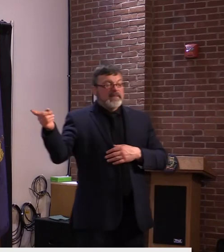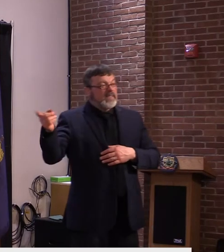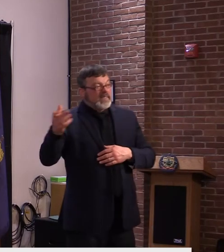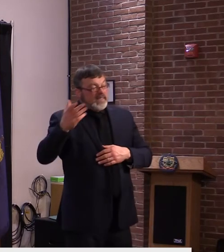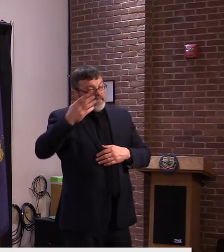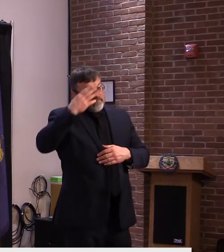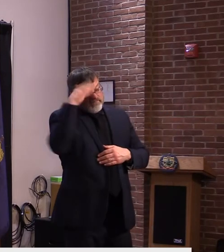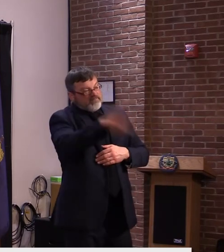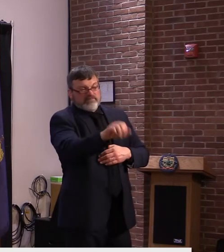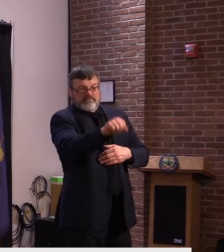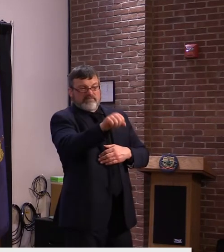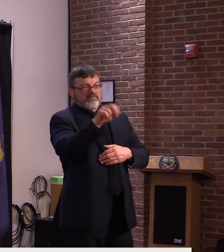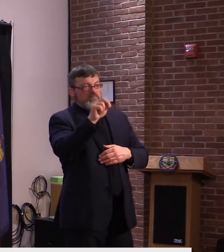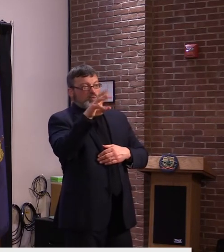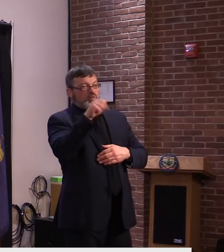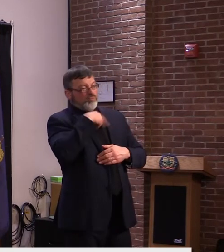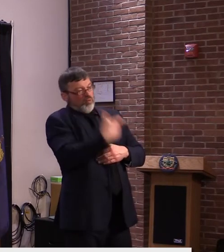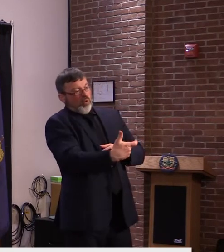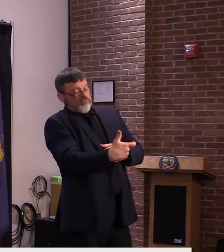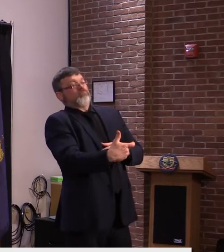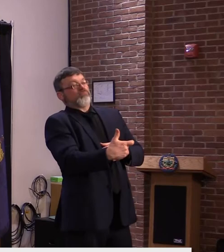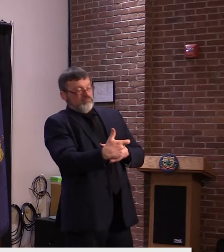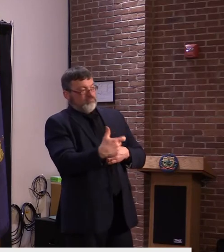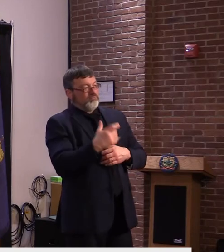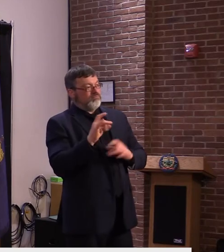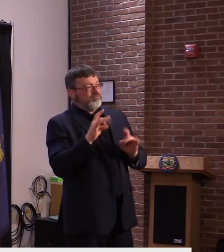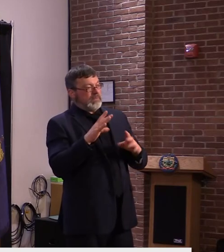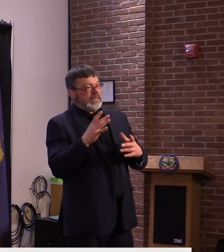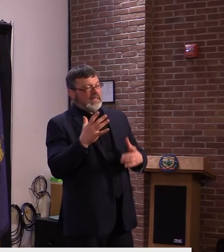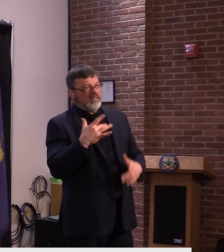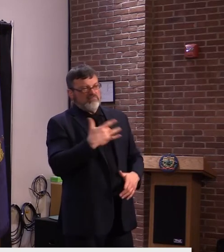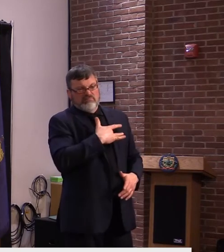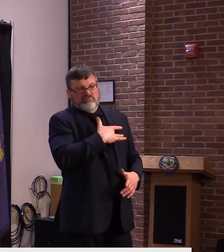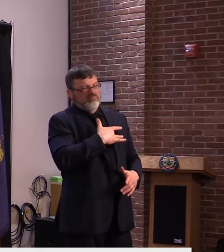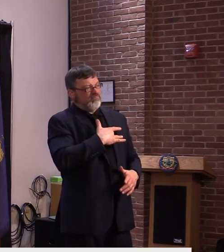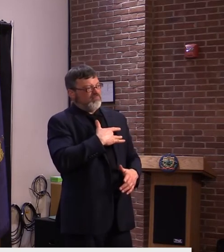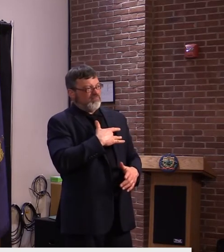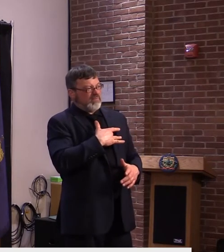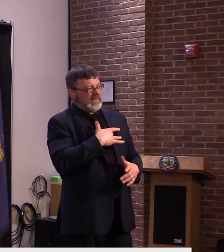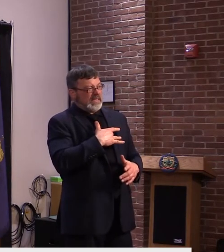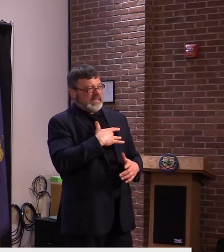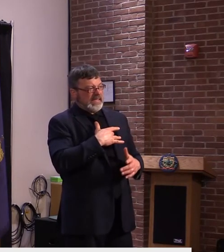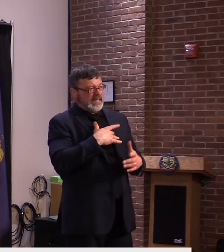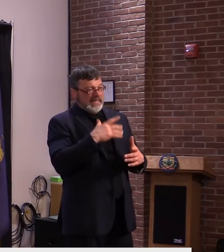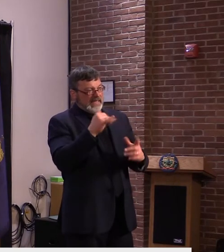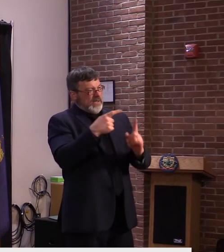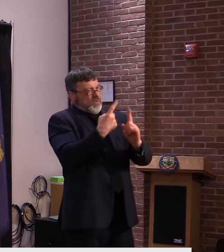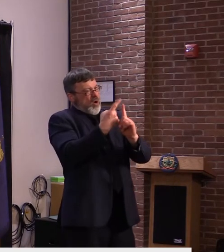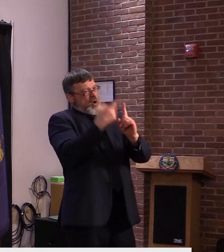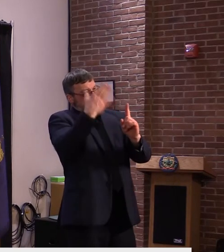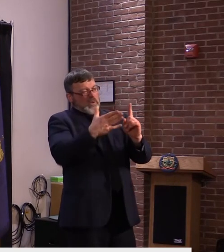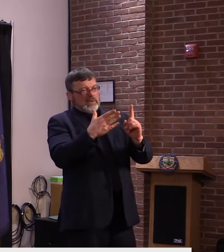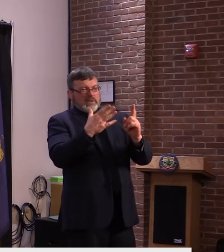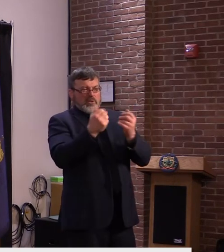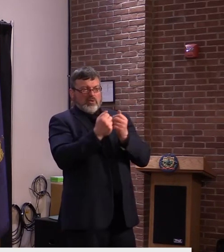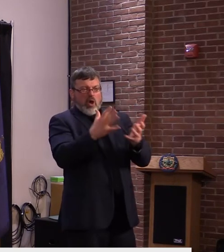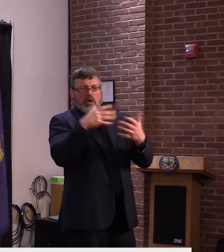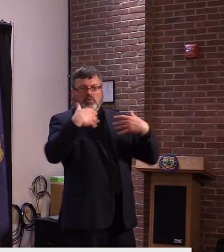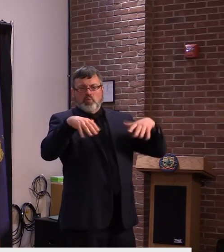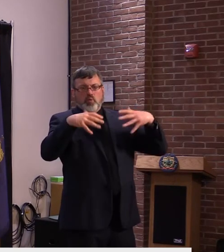in December and what we've seen throughout Vermont from the same individual, and there's clearly a hole in the system that needs to be